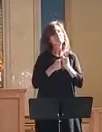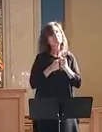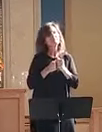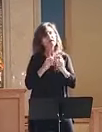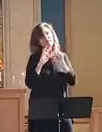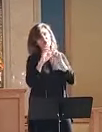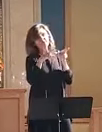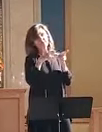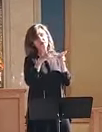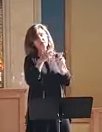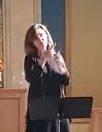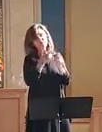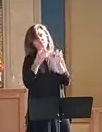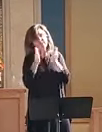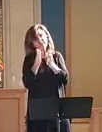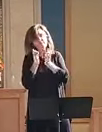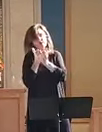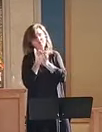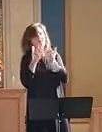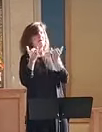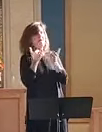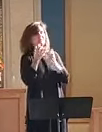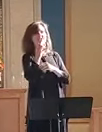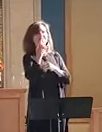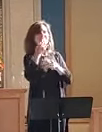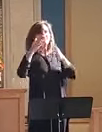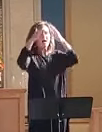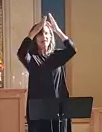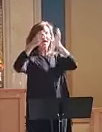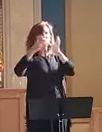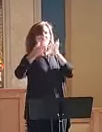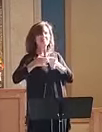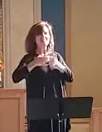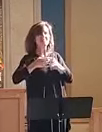The response, this is a lighthouse. Over.